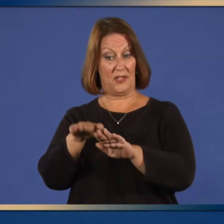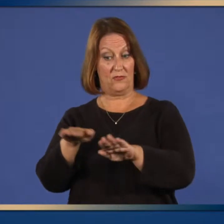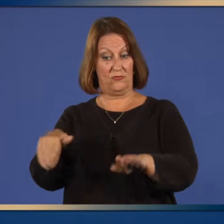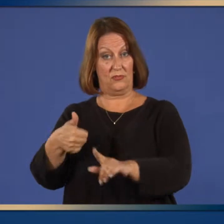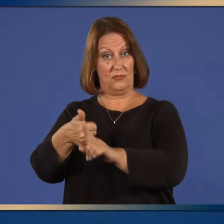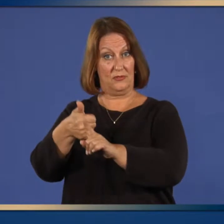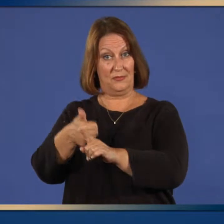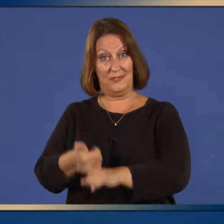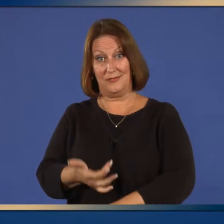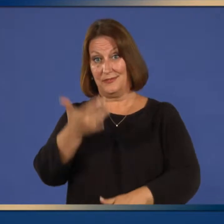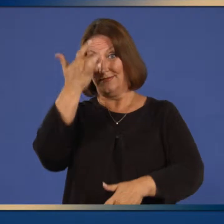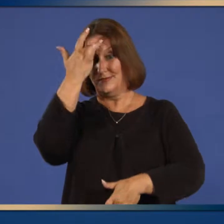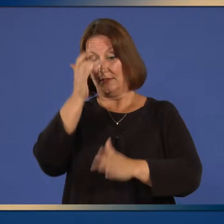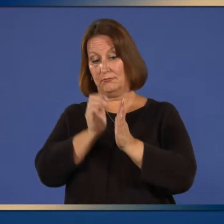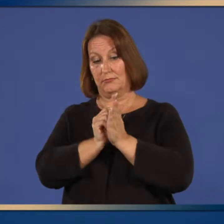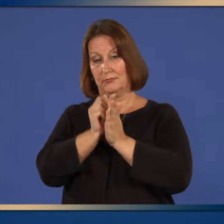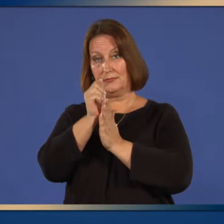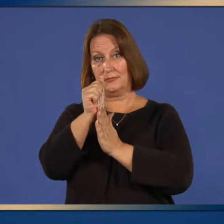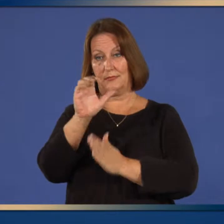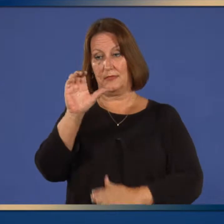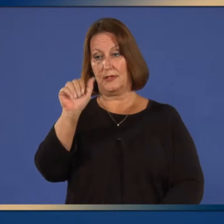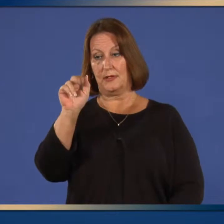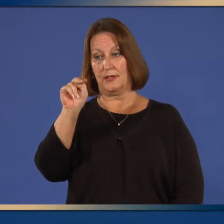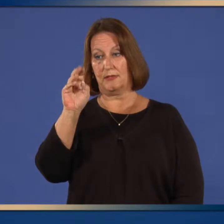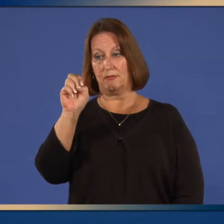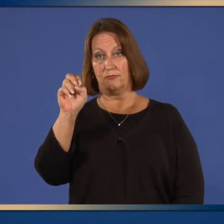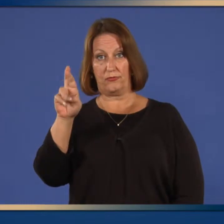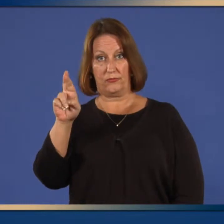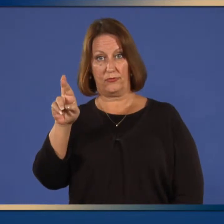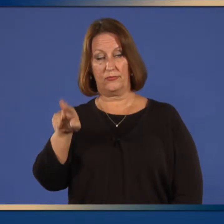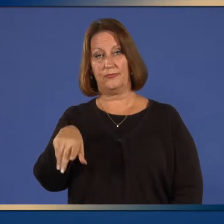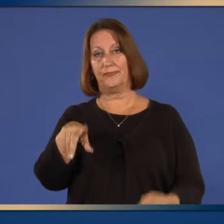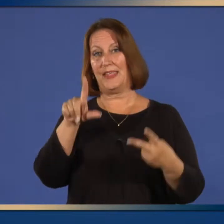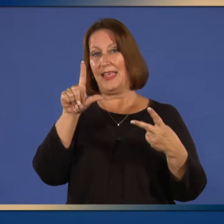Seven, does the child have cancer,